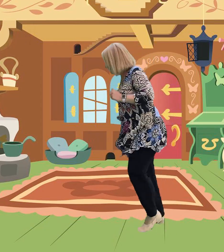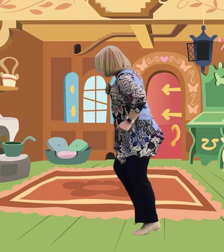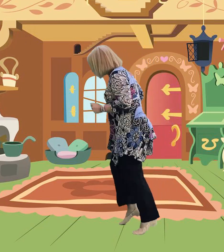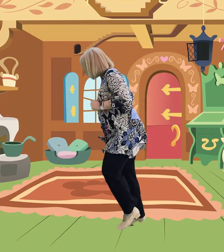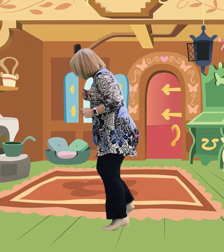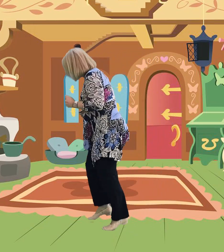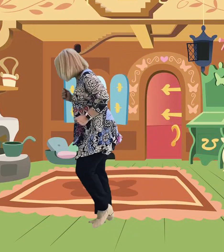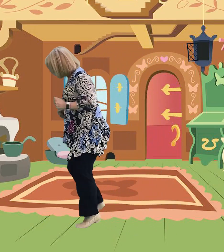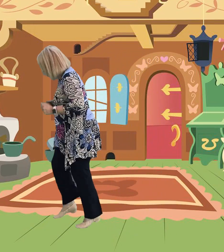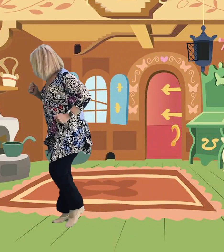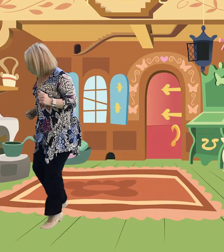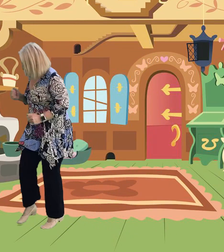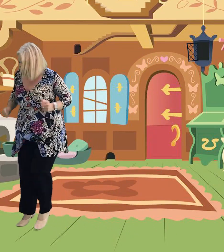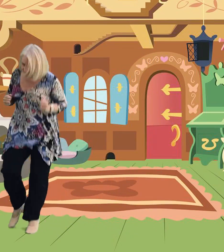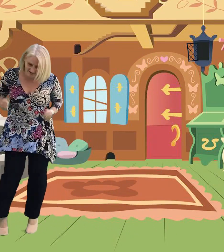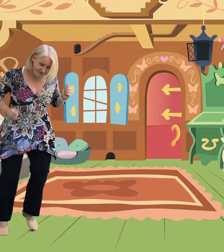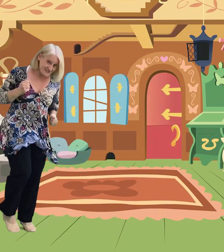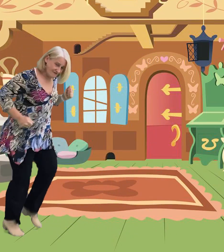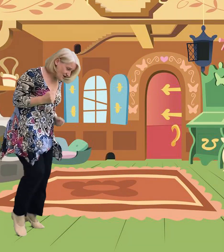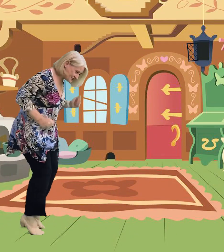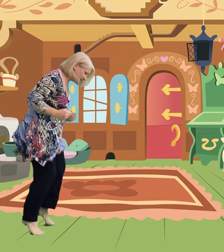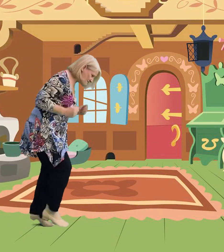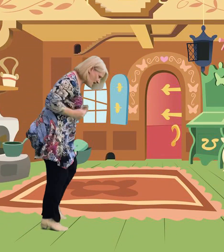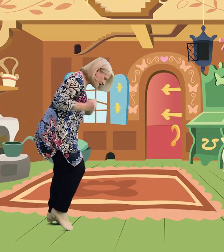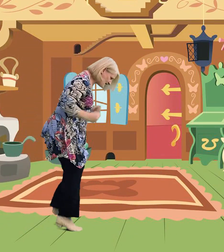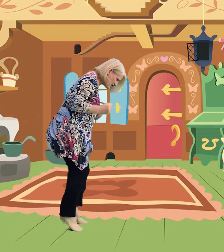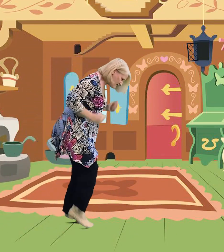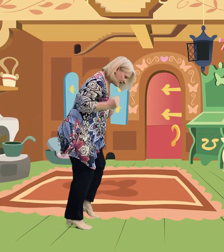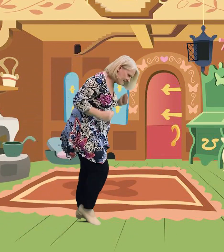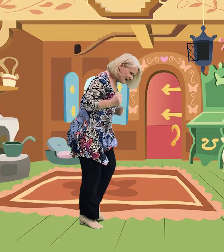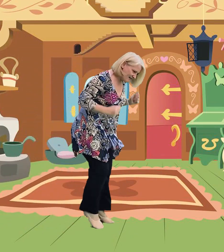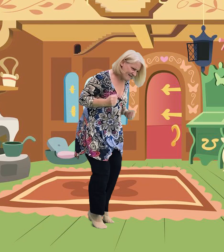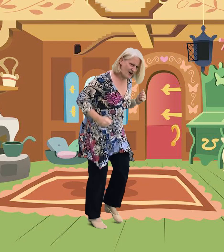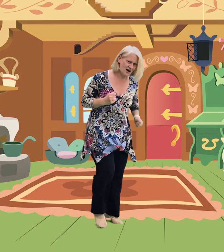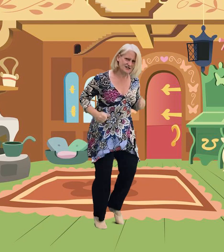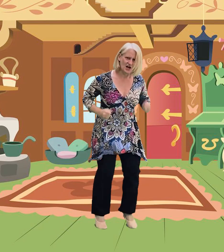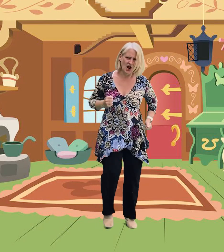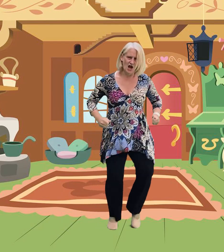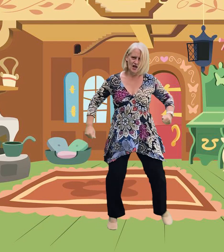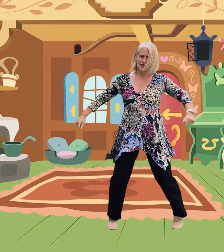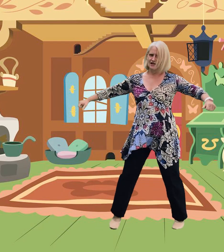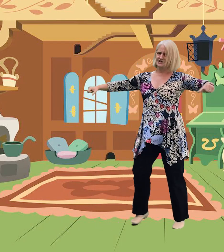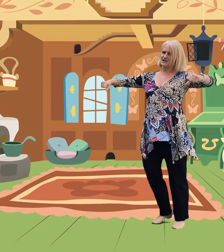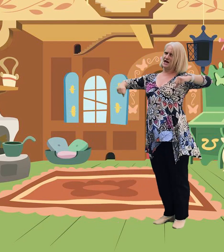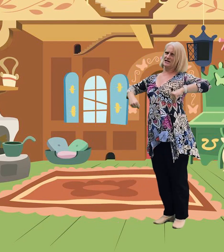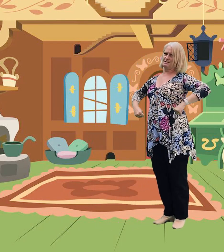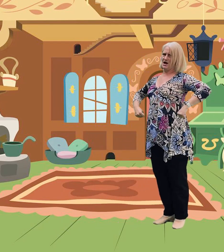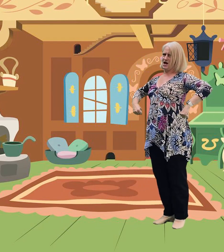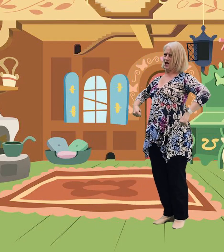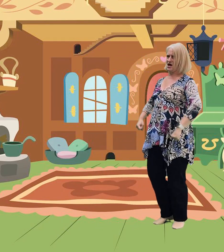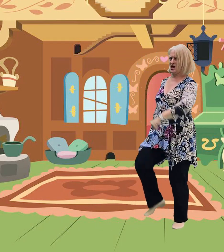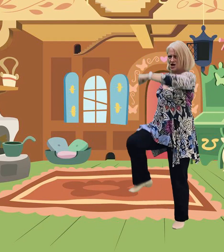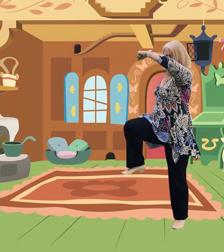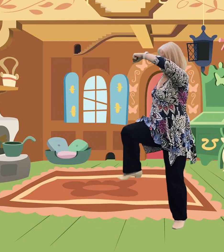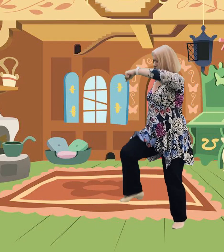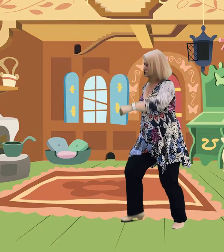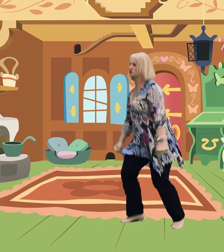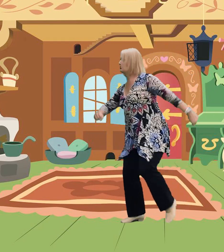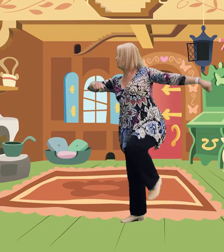I've come in. I'm hungry. hungry. really, really fast. How fast could you run? Really, really, really fast. Where's that Daddy Bear? Stop.